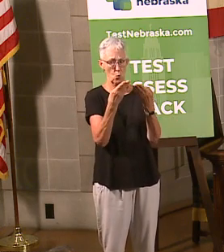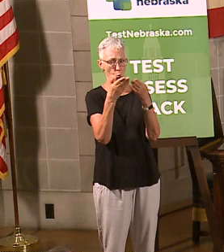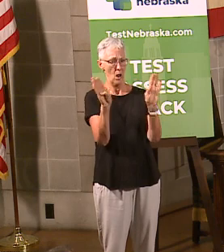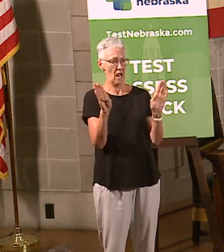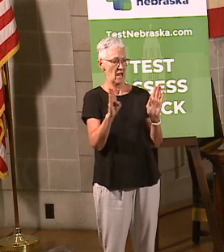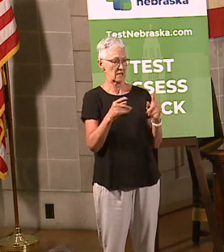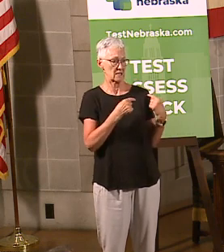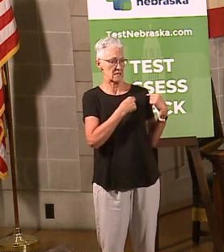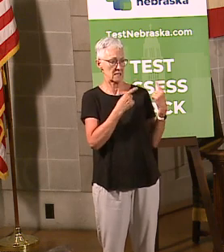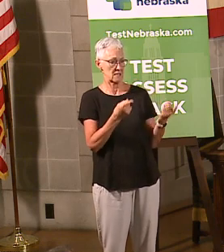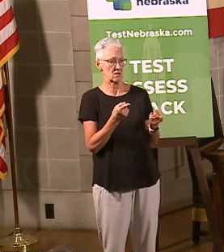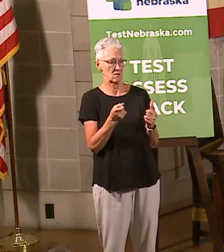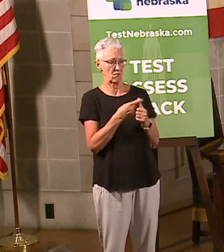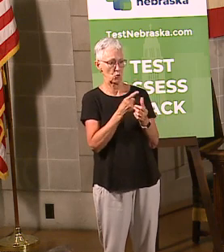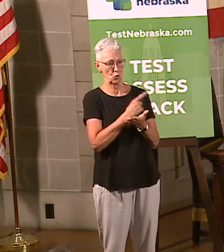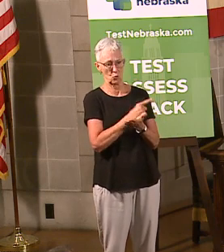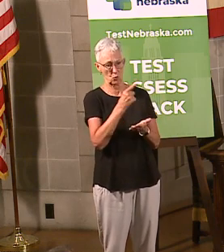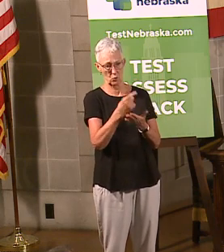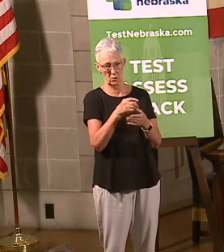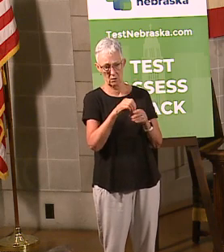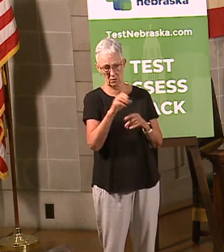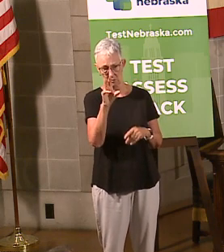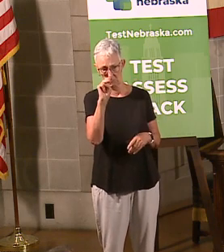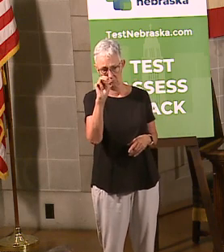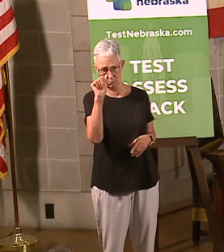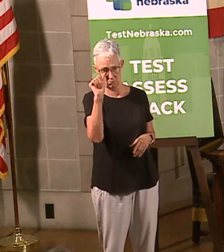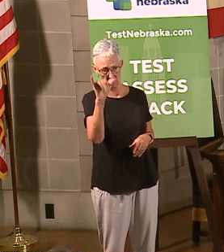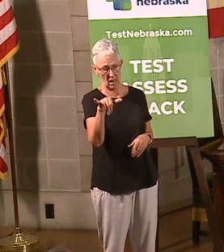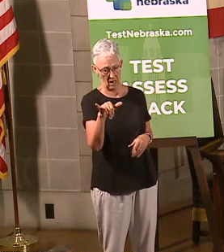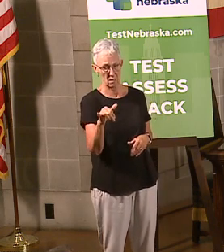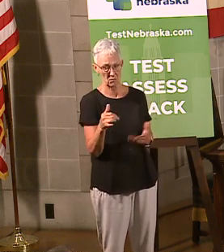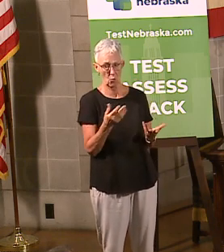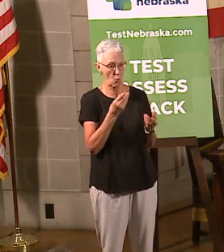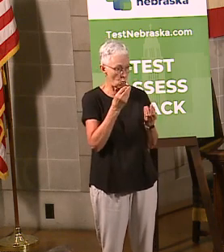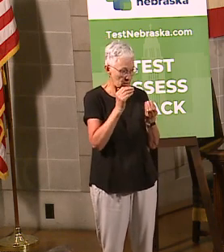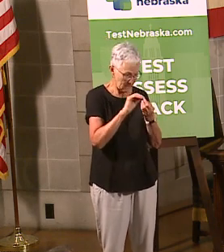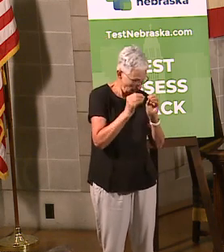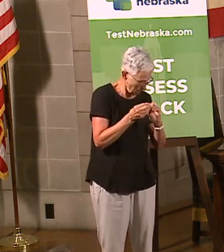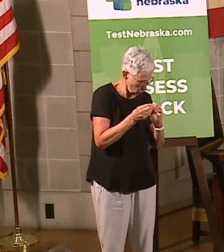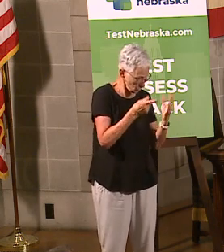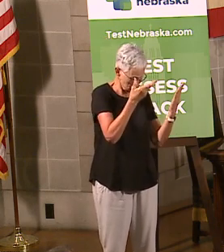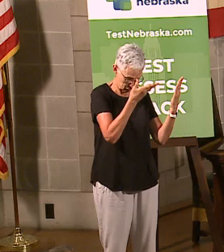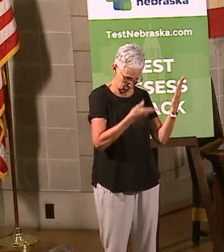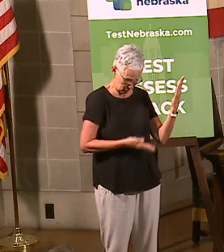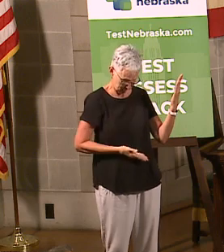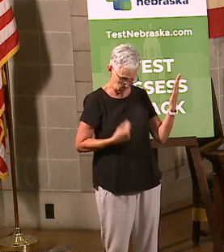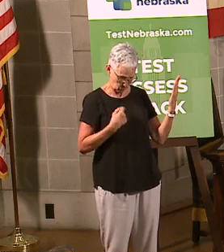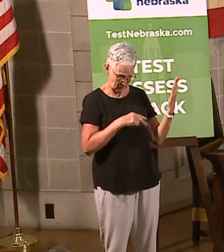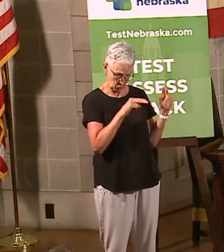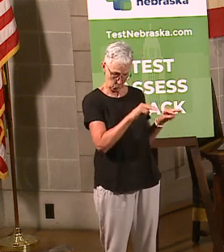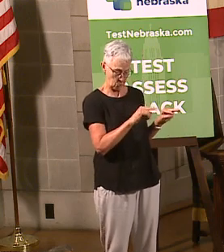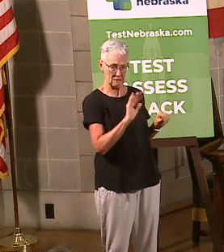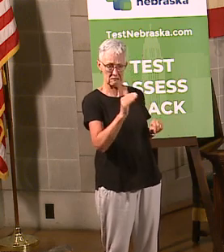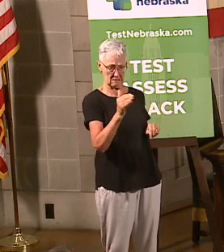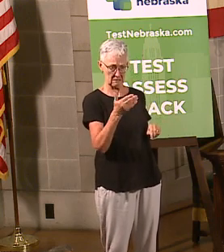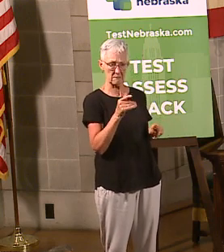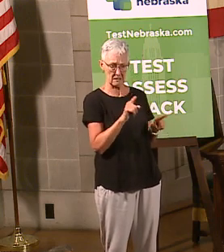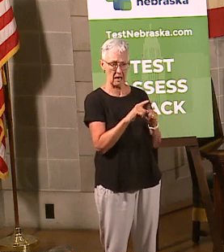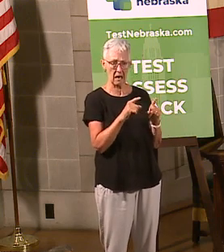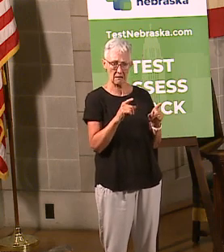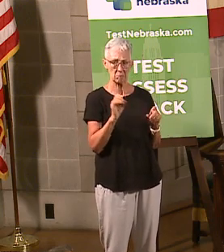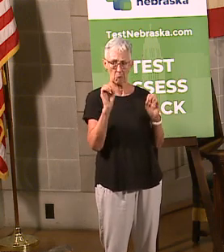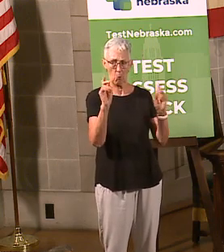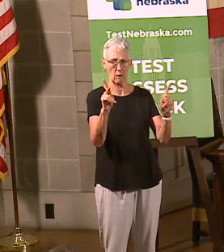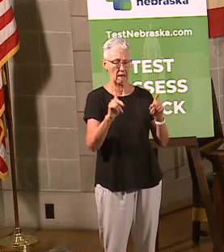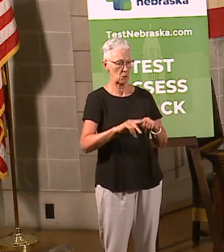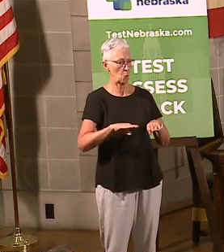again, the data shows that we can start loosening these restrictions. And again, we want to continue to monitor this, but that's why we're making the decision to go